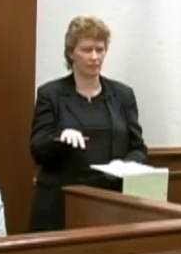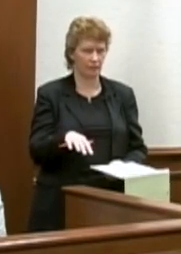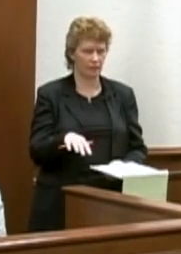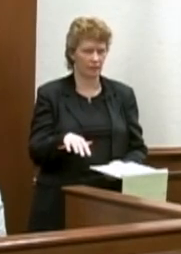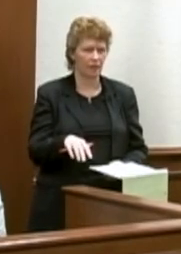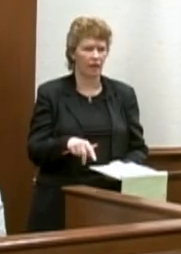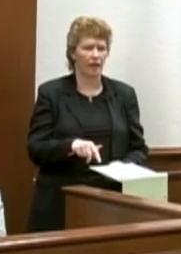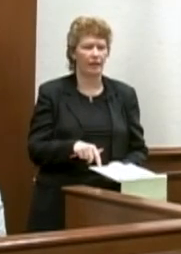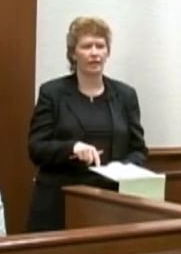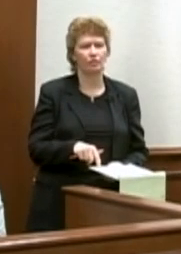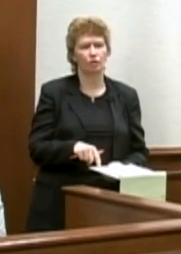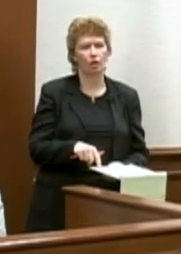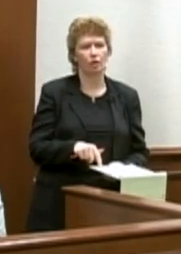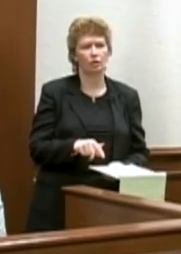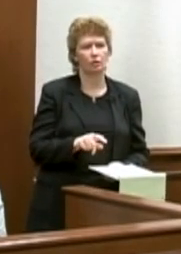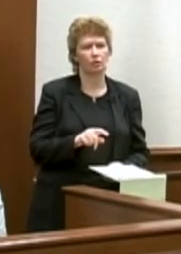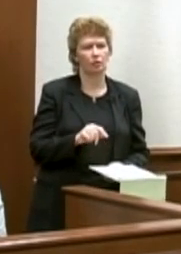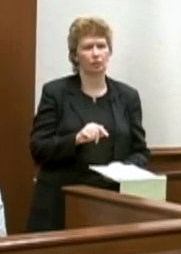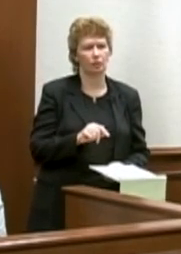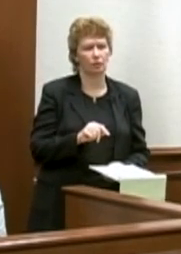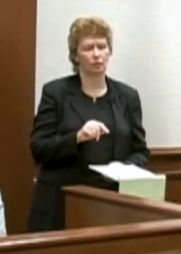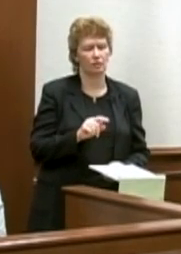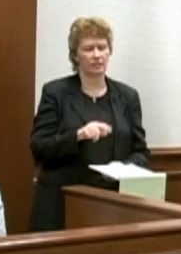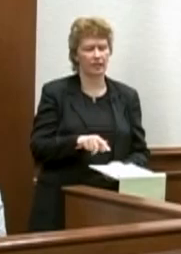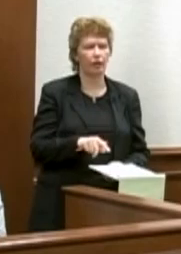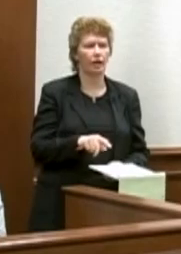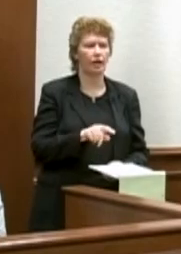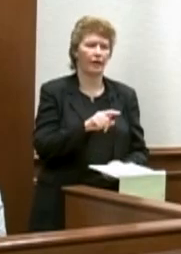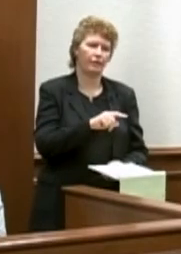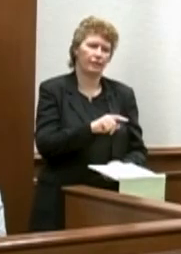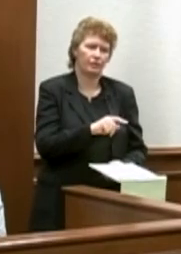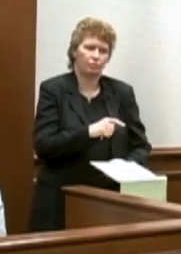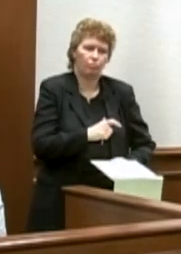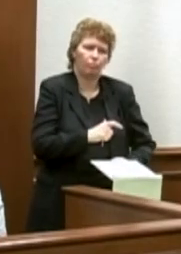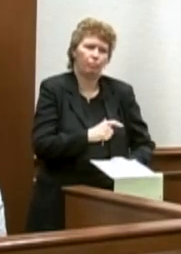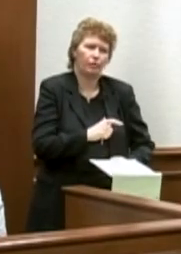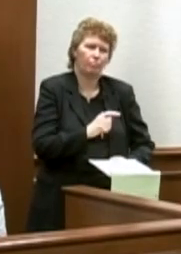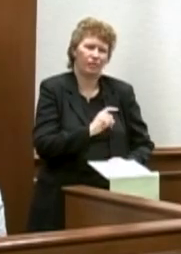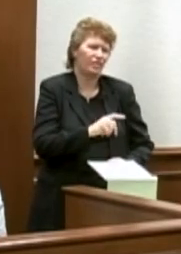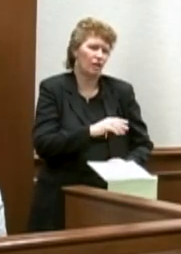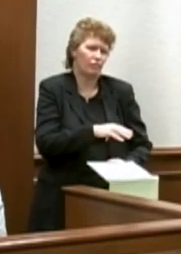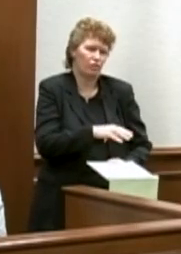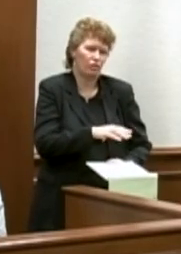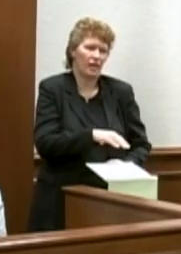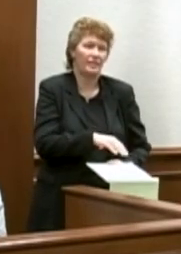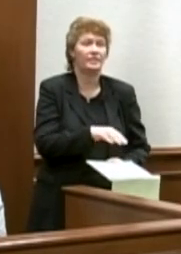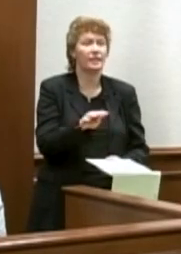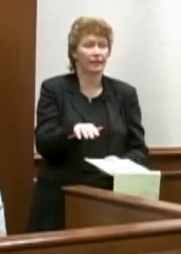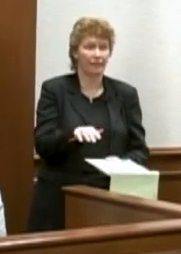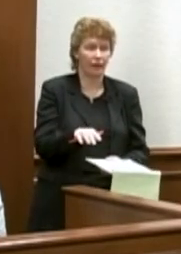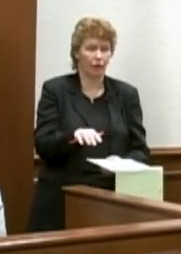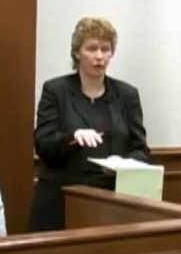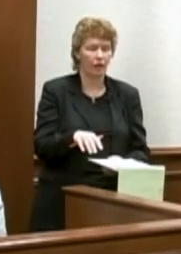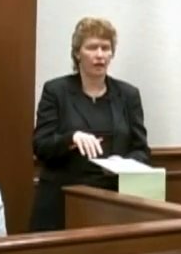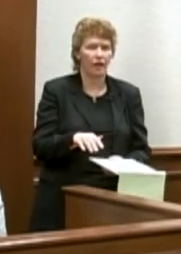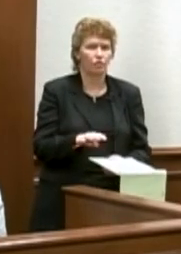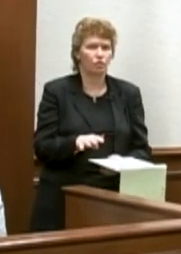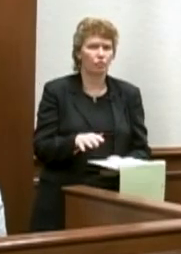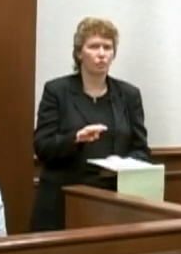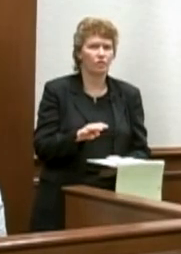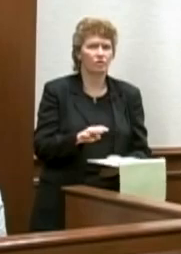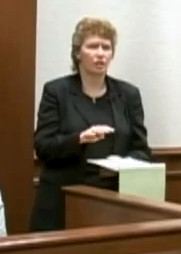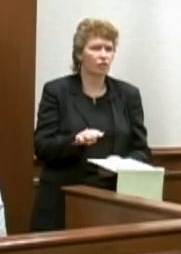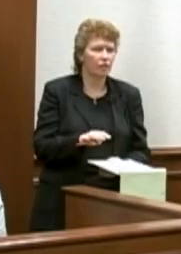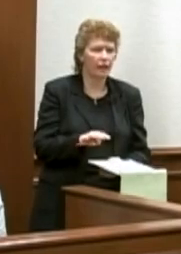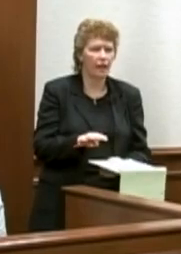they sit. And I saw Sarah and this big police officer guy sitting there, and